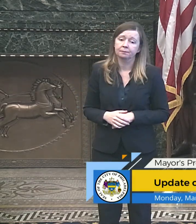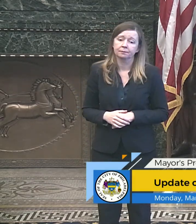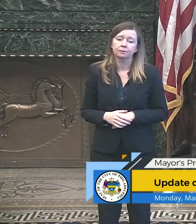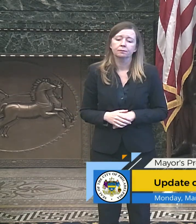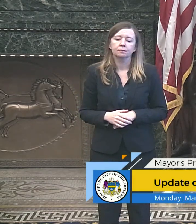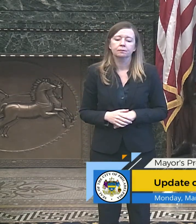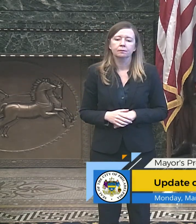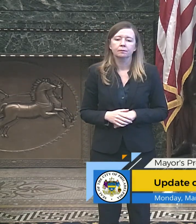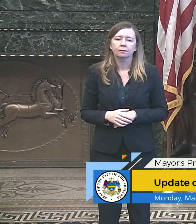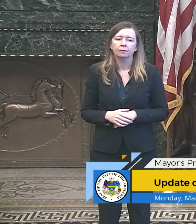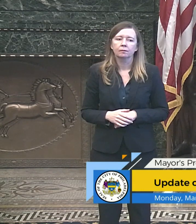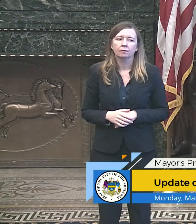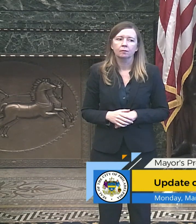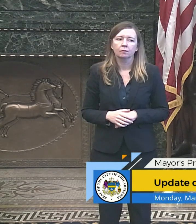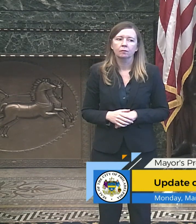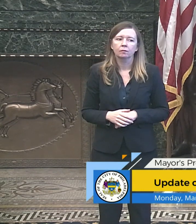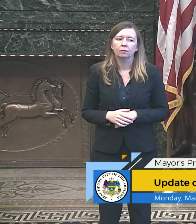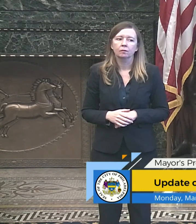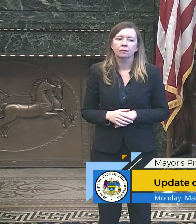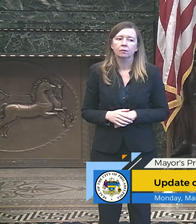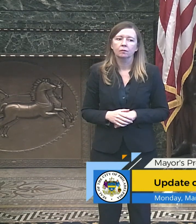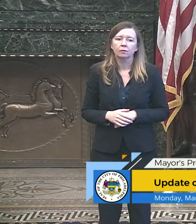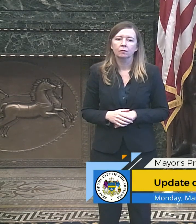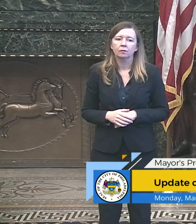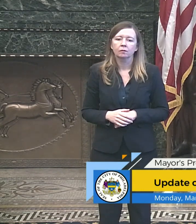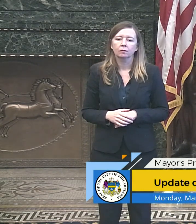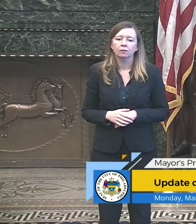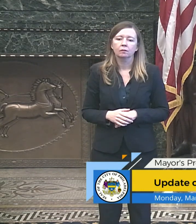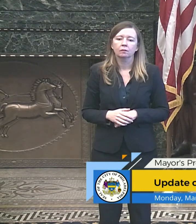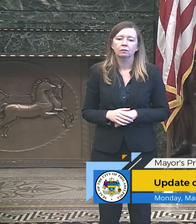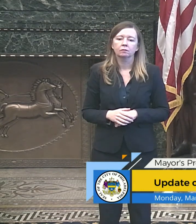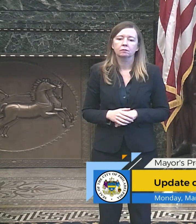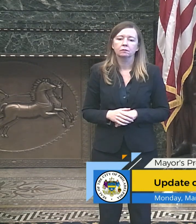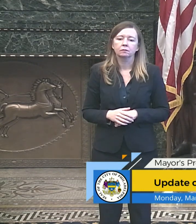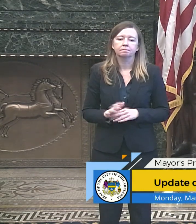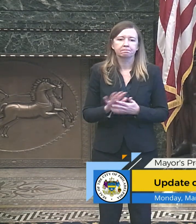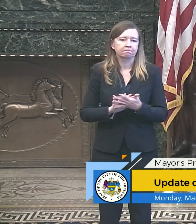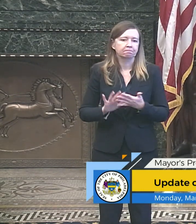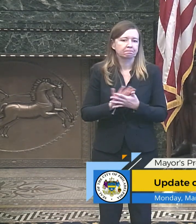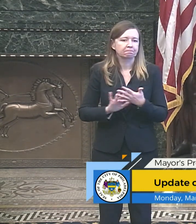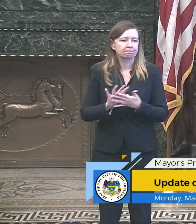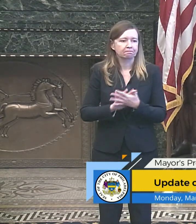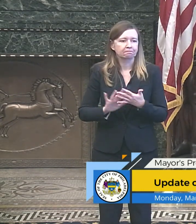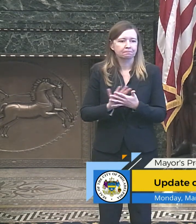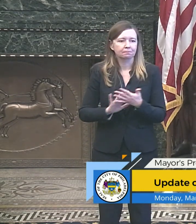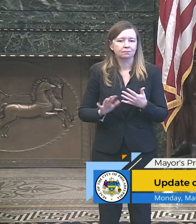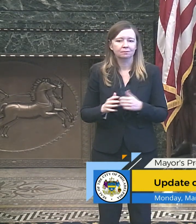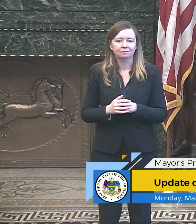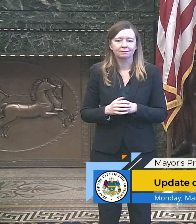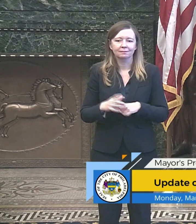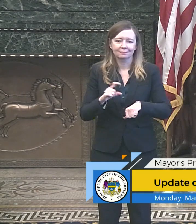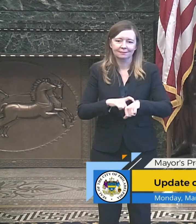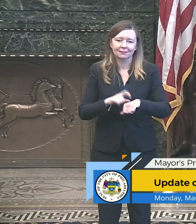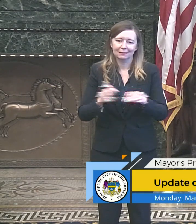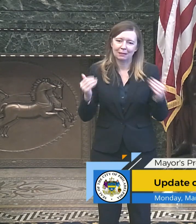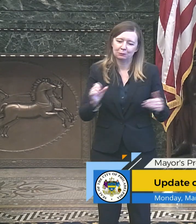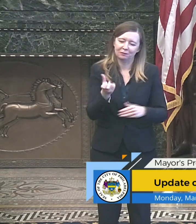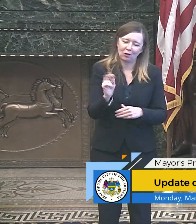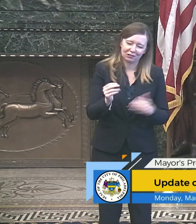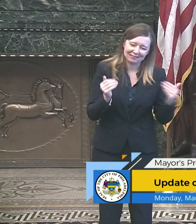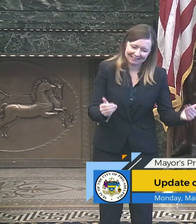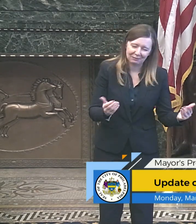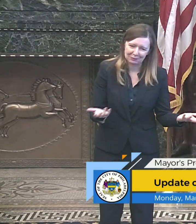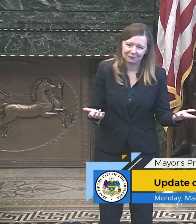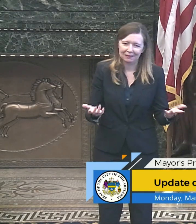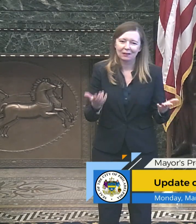And where would... Hey, Sean. Yeah, you gotta Yeah, Sean. shut him down. We're trying to move on. Okay, hopefully we'll